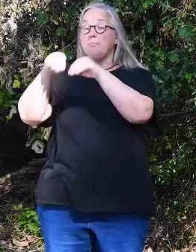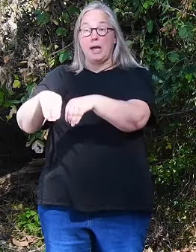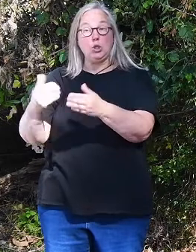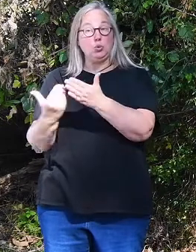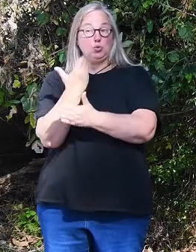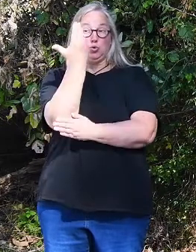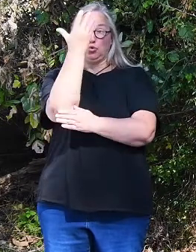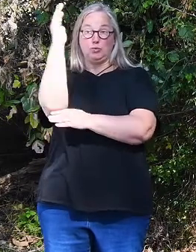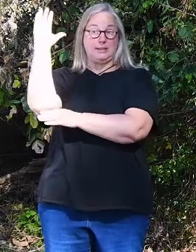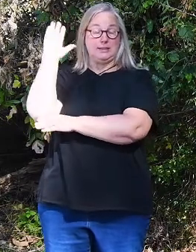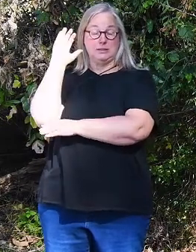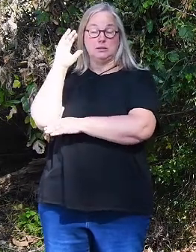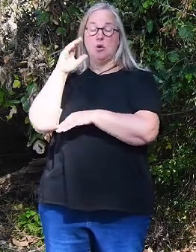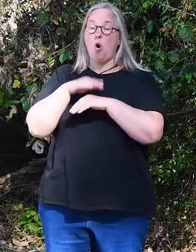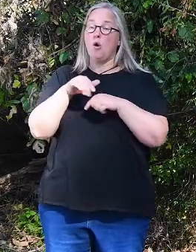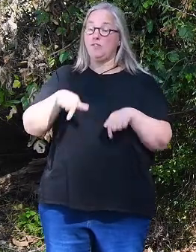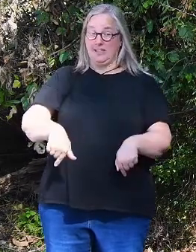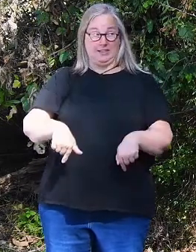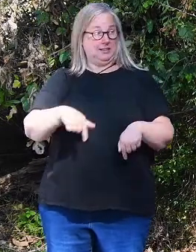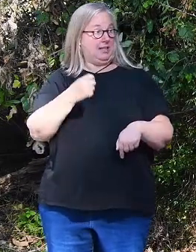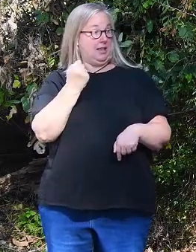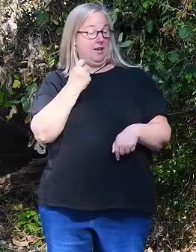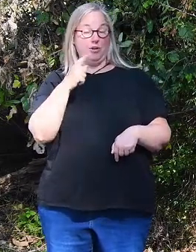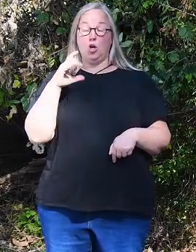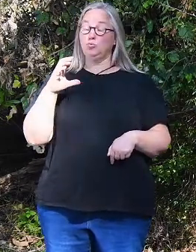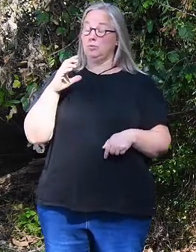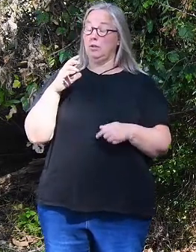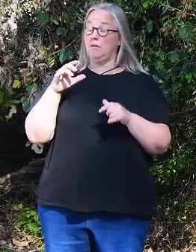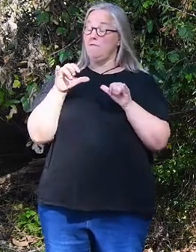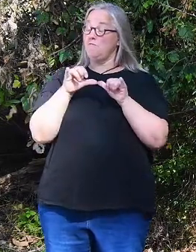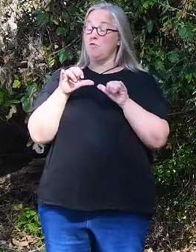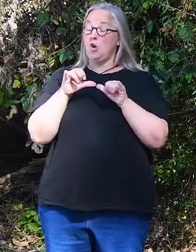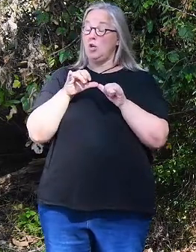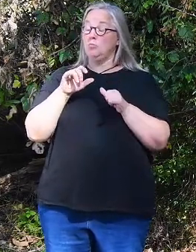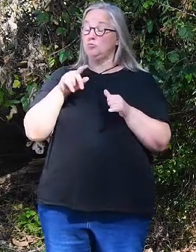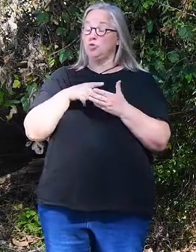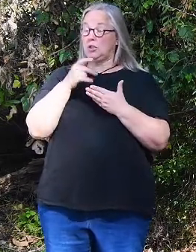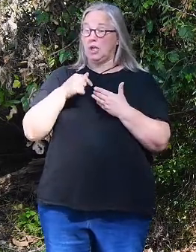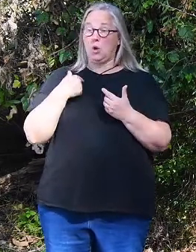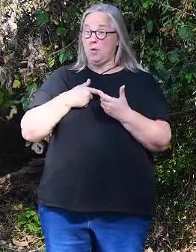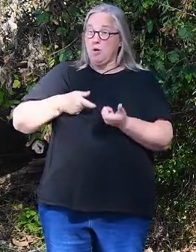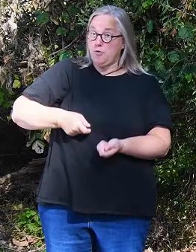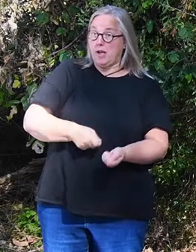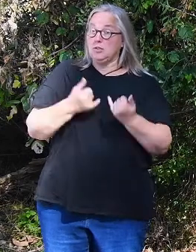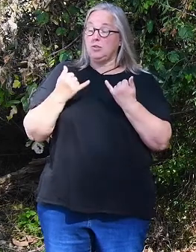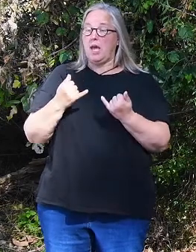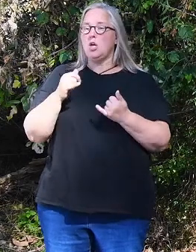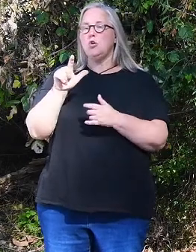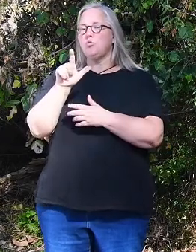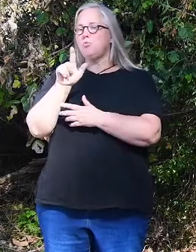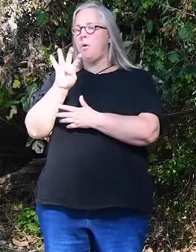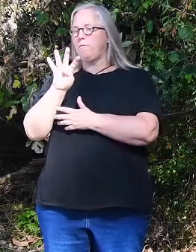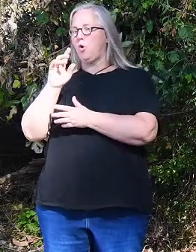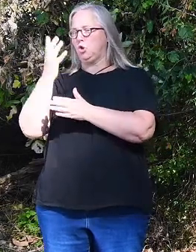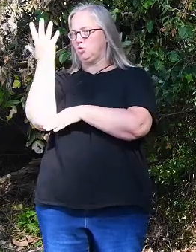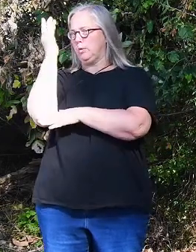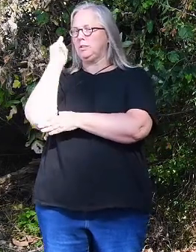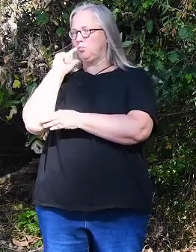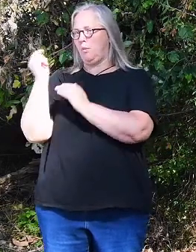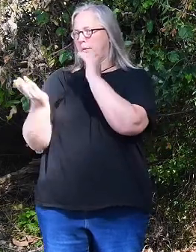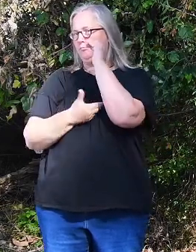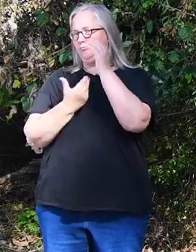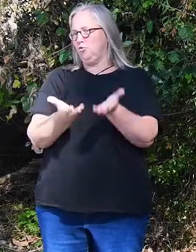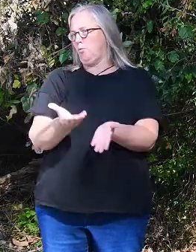On this 1,100-foot project we're breaking ground on today, 24 trees will be removed, but more